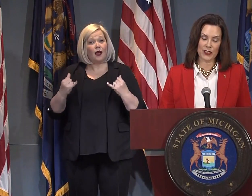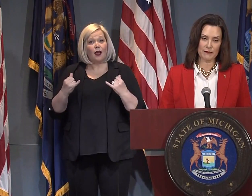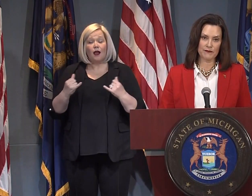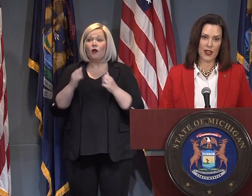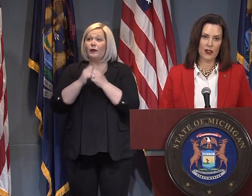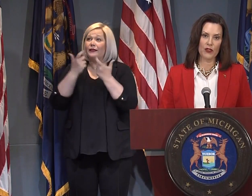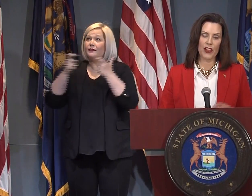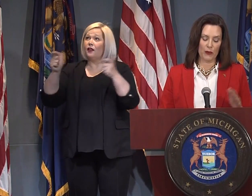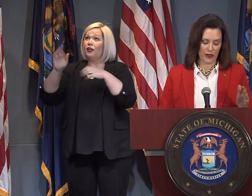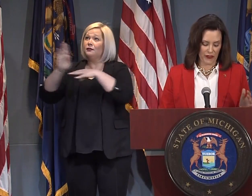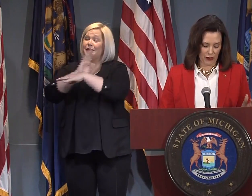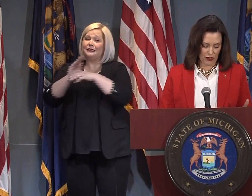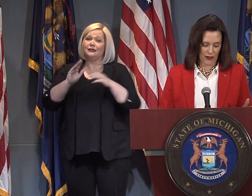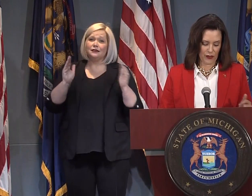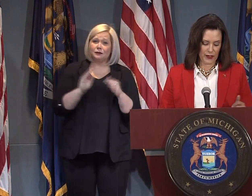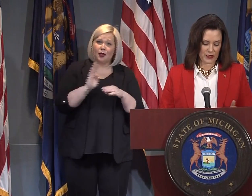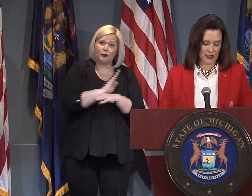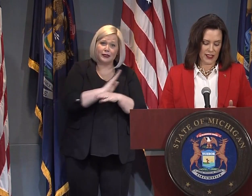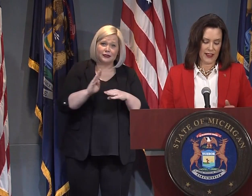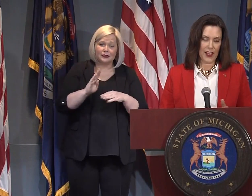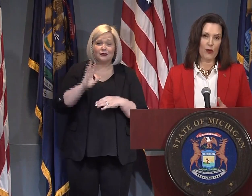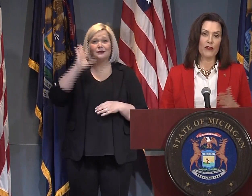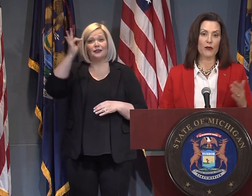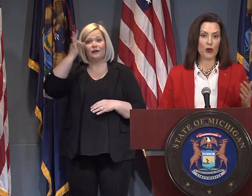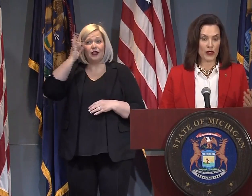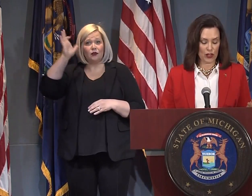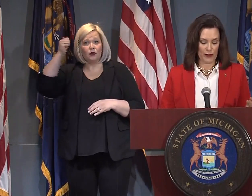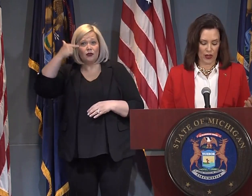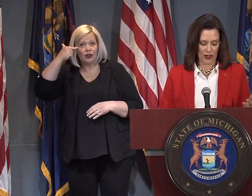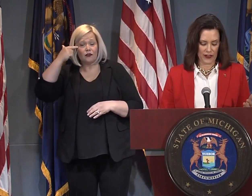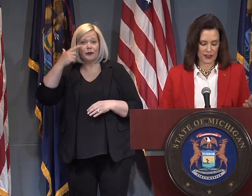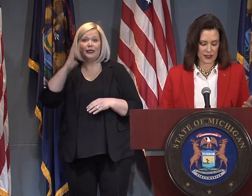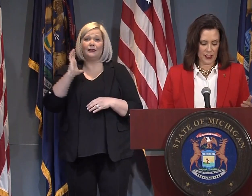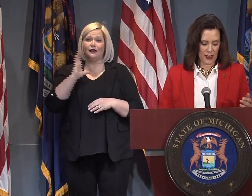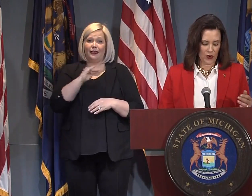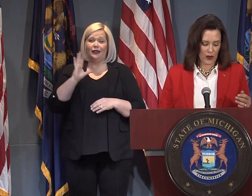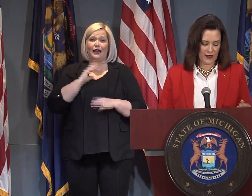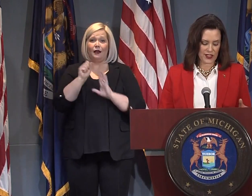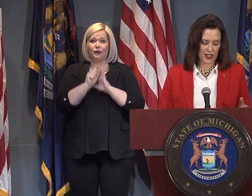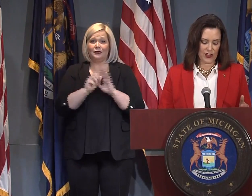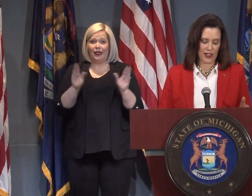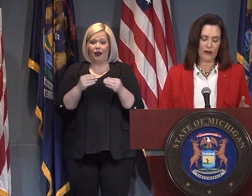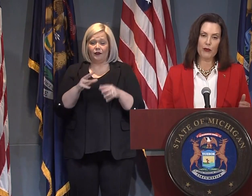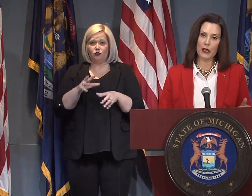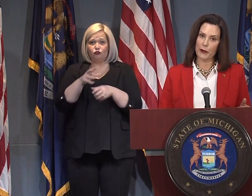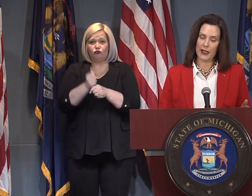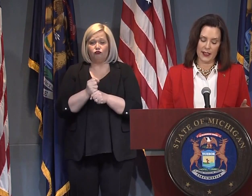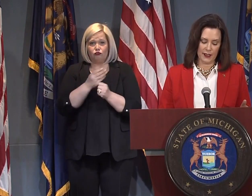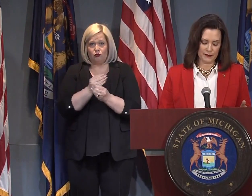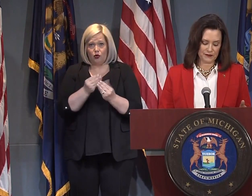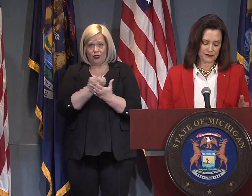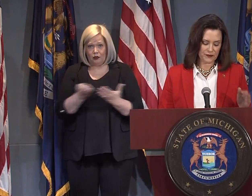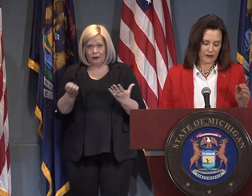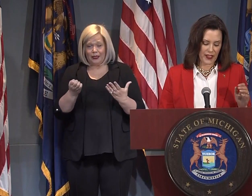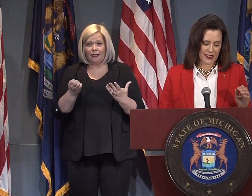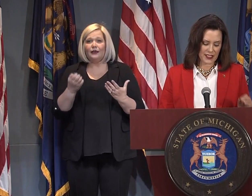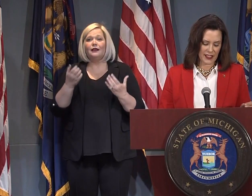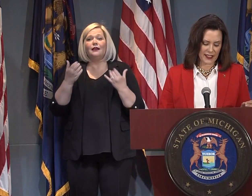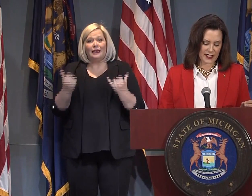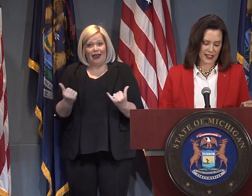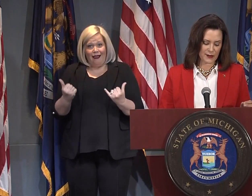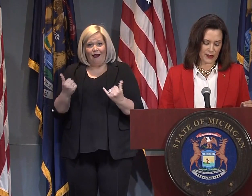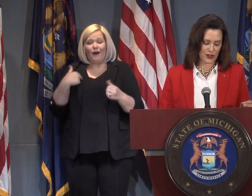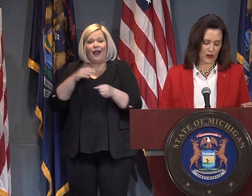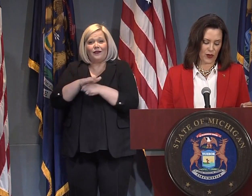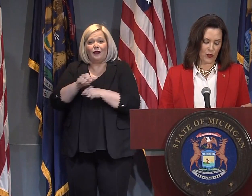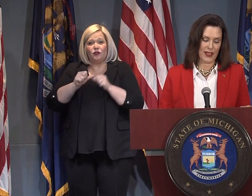in Michigan, with the help of the federal government and the help of our procurement office, we have secured enough PPE to